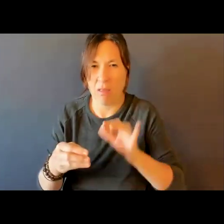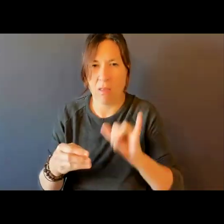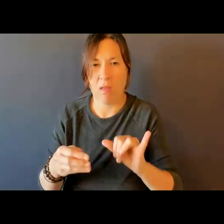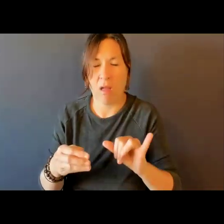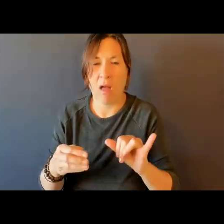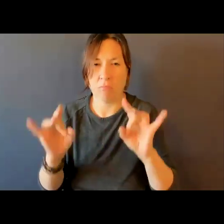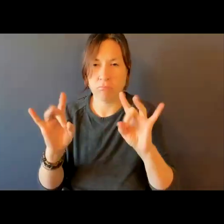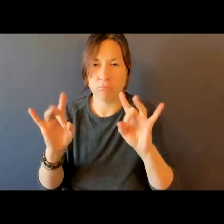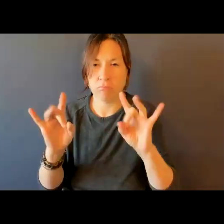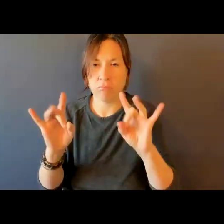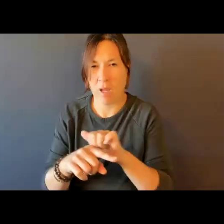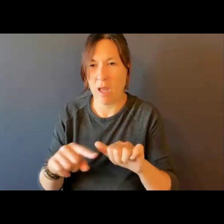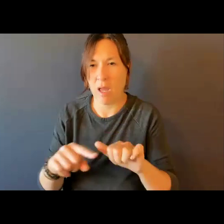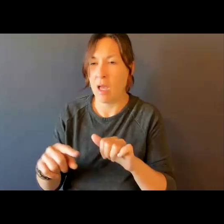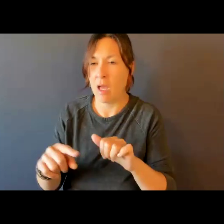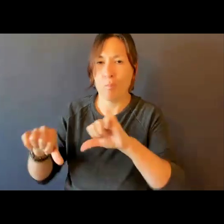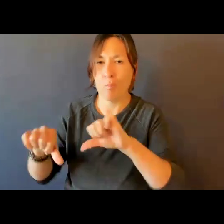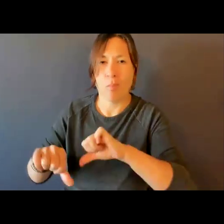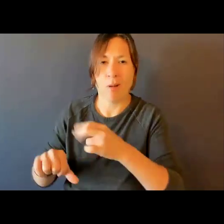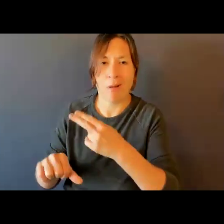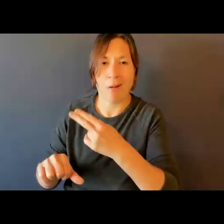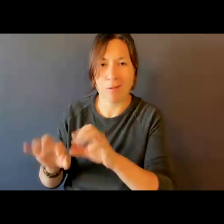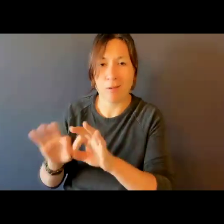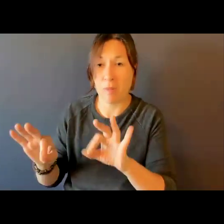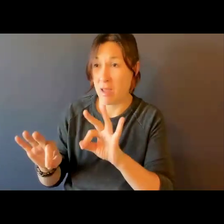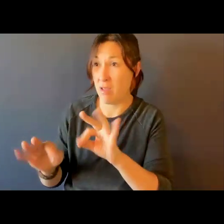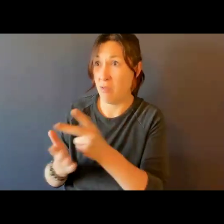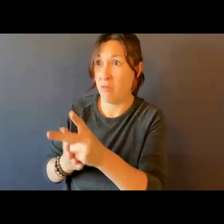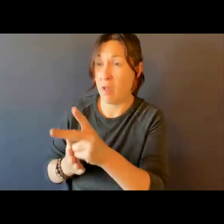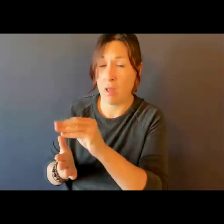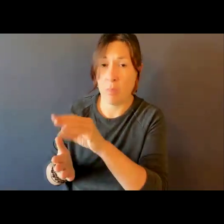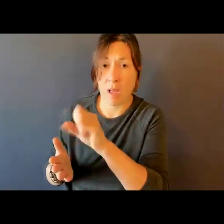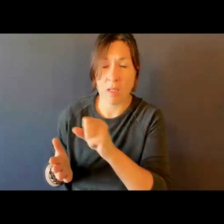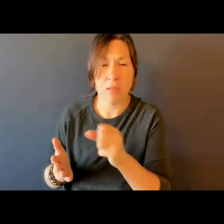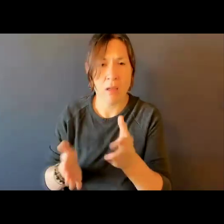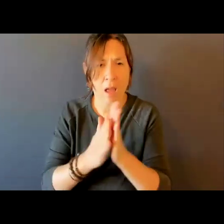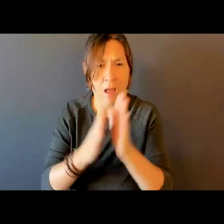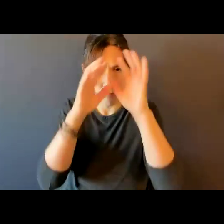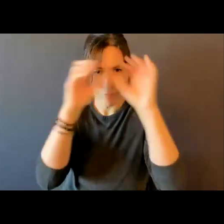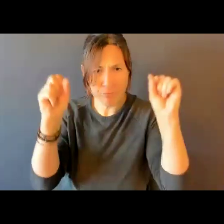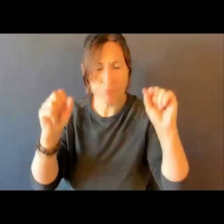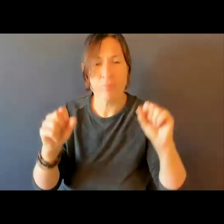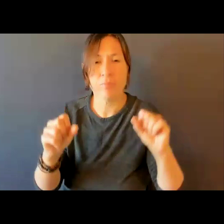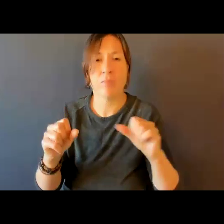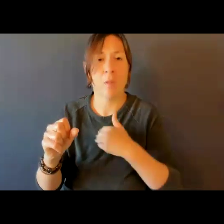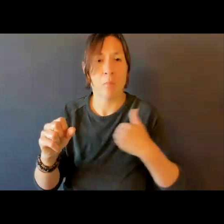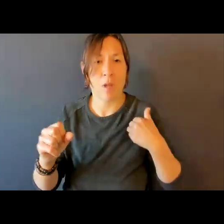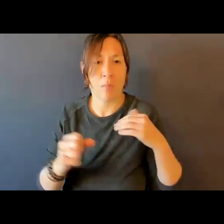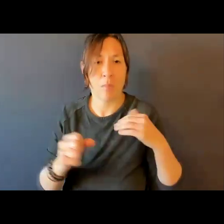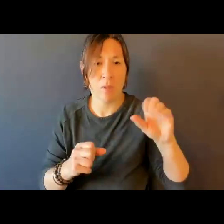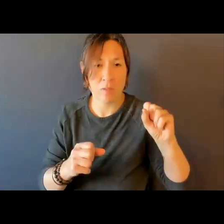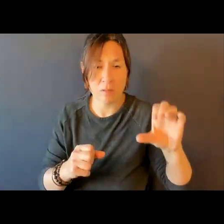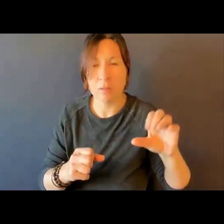who failed the test. I had asked Ms. Skipper and the school committee to join with other superintendents, school committees,